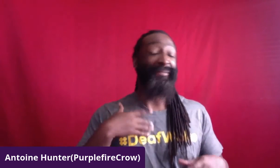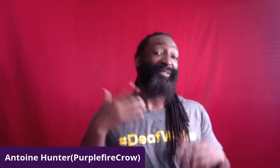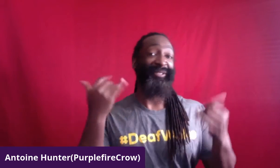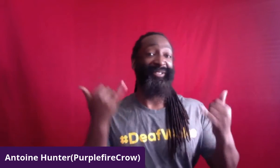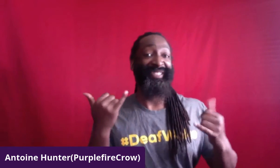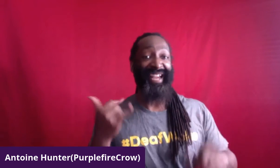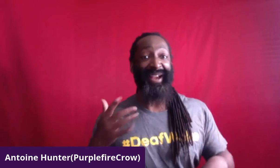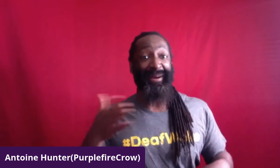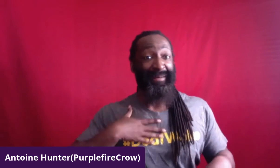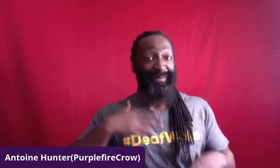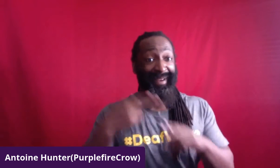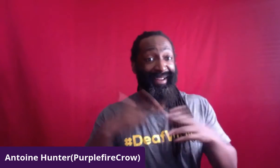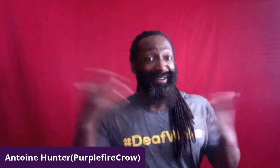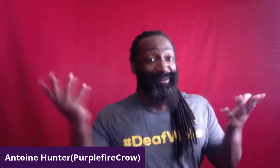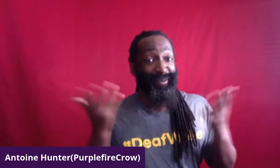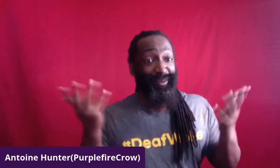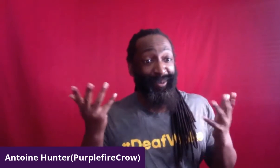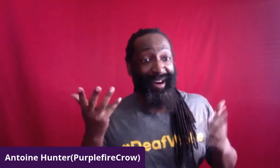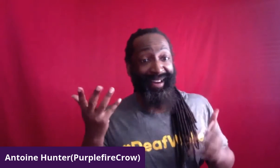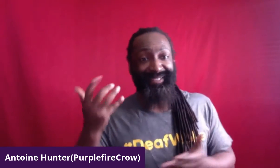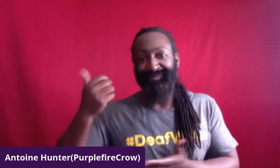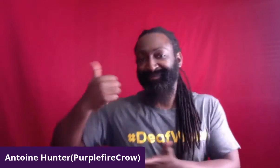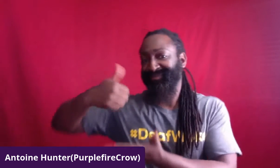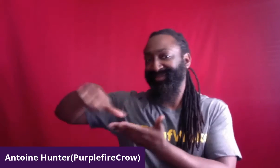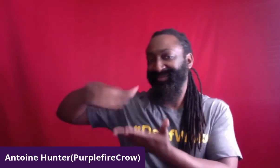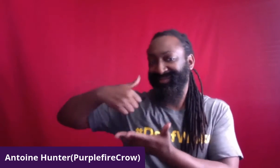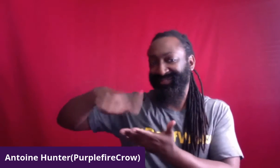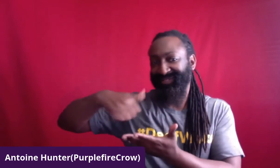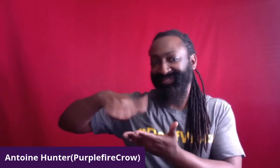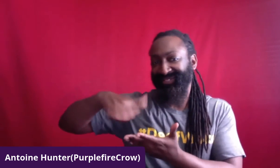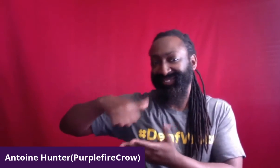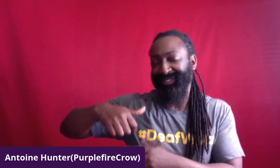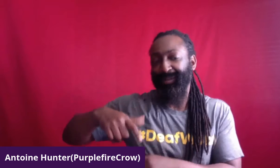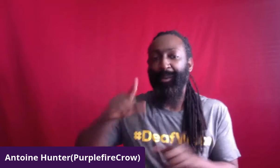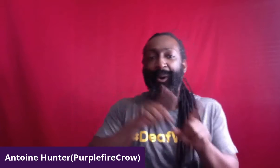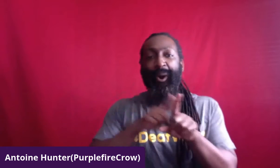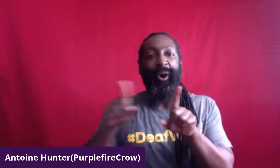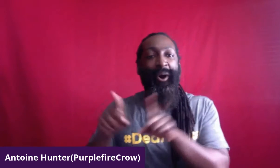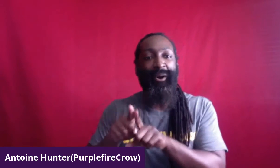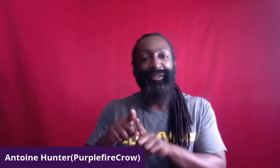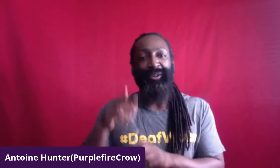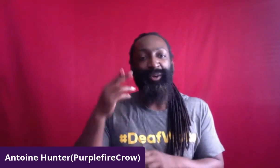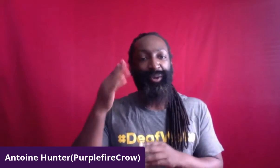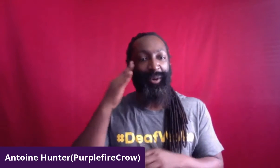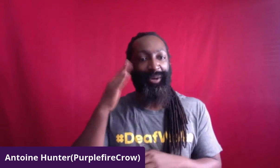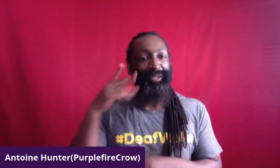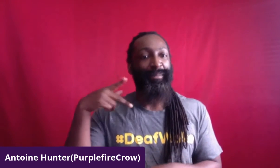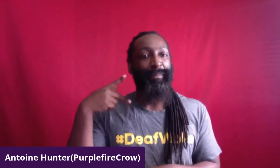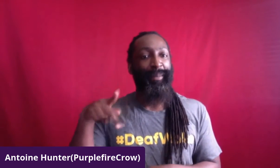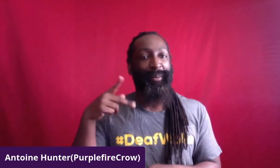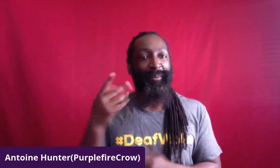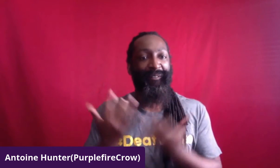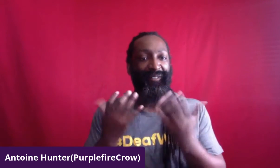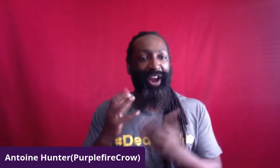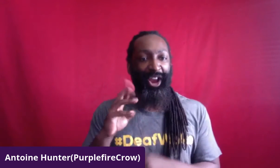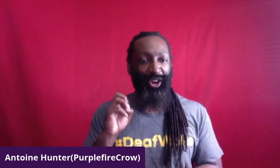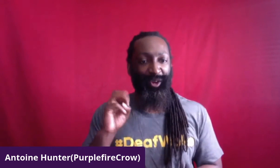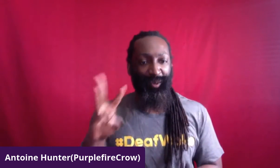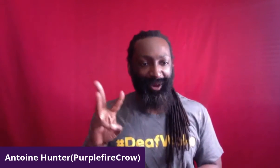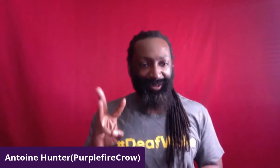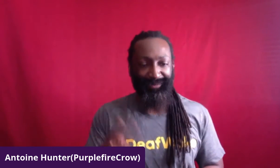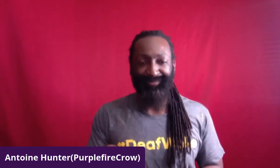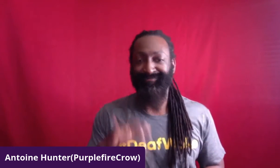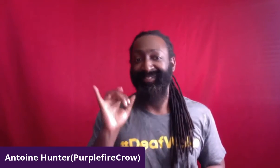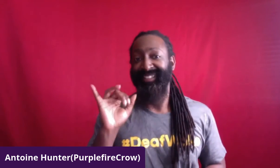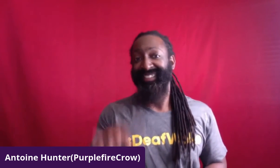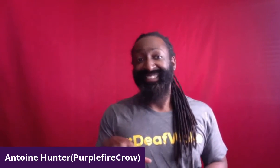I'm really excited. Today, I am Antoine, also known